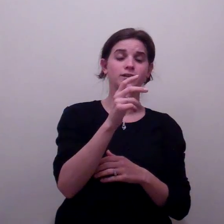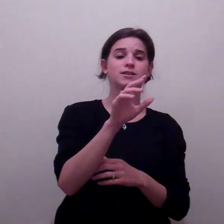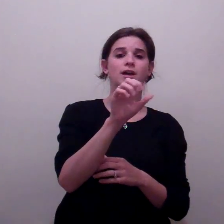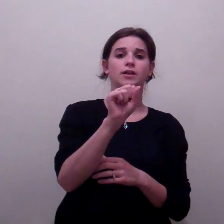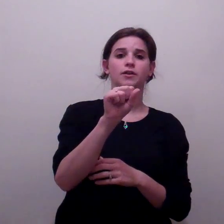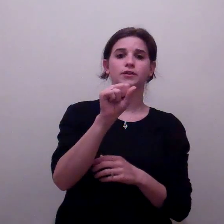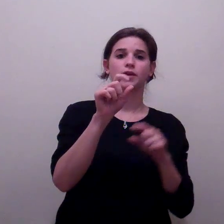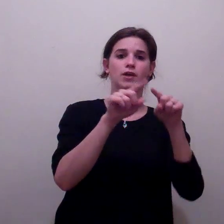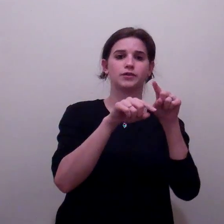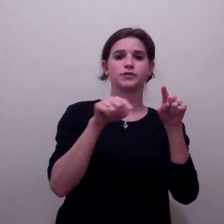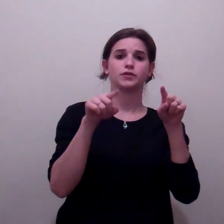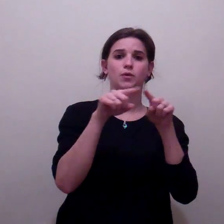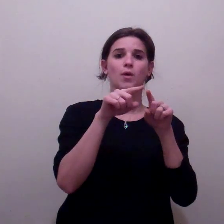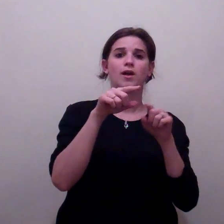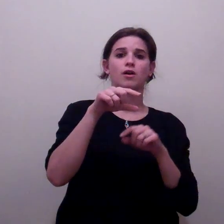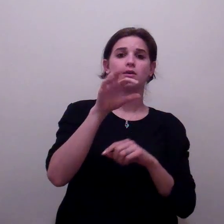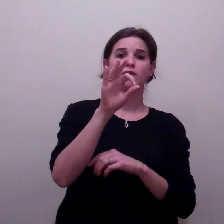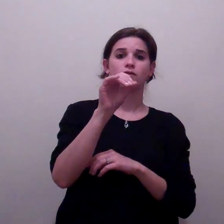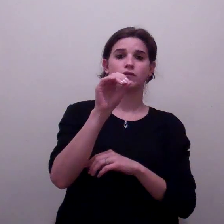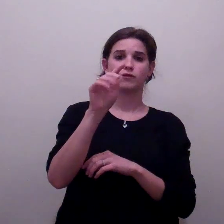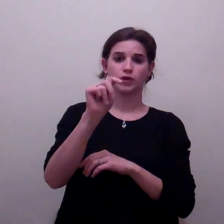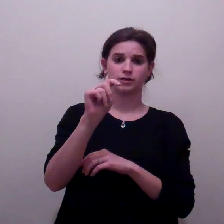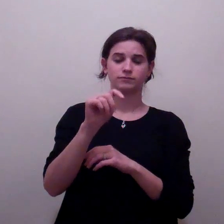cement costs $14 per cubic foot.